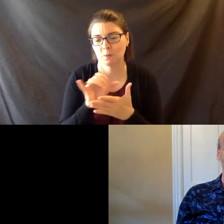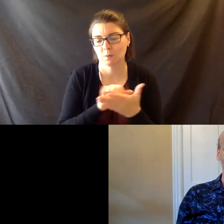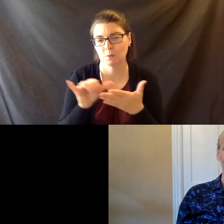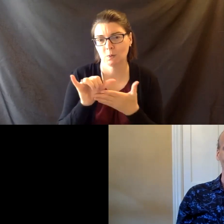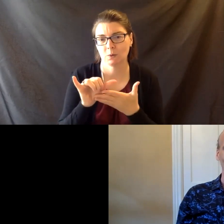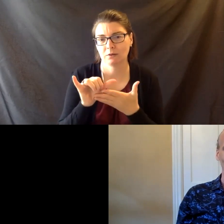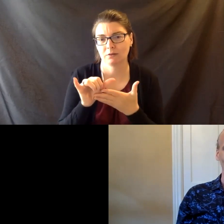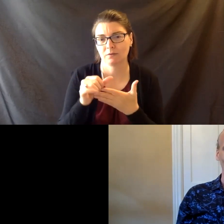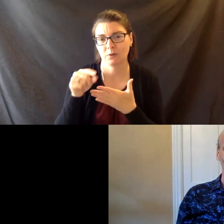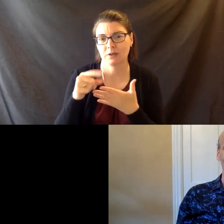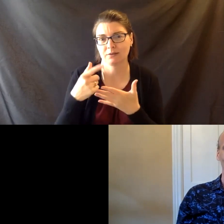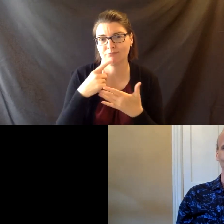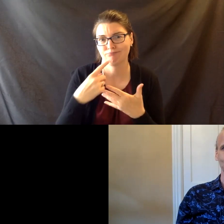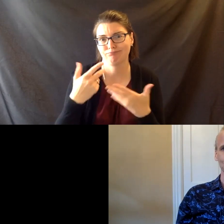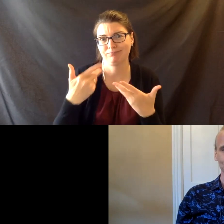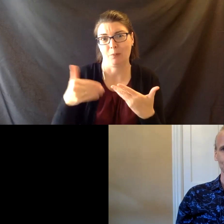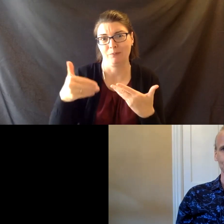giving me this wonderful award.